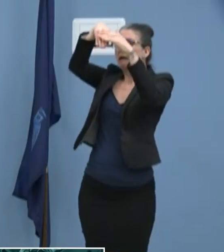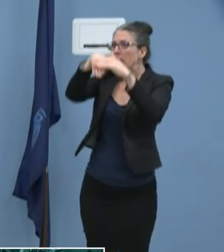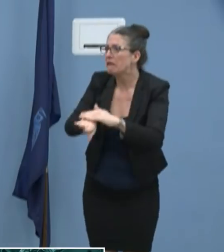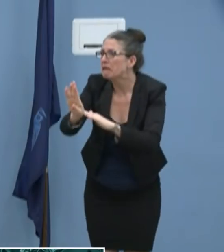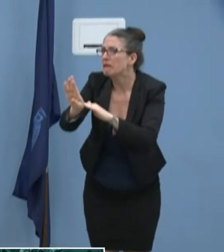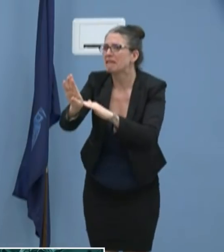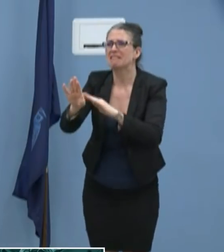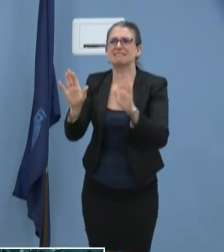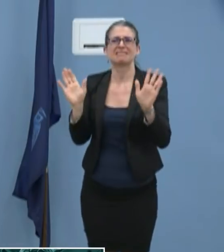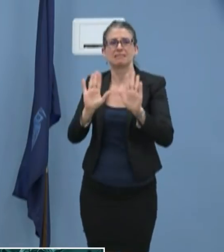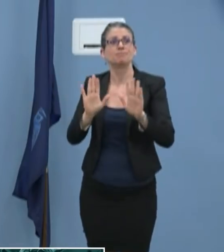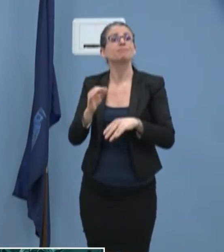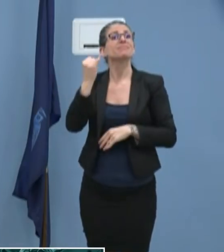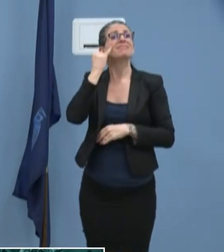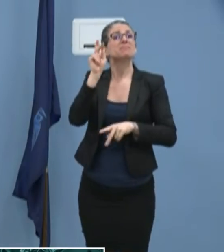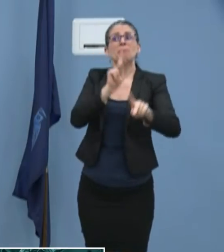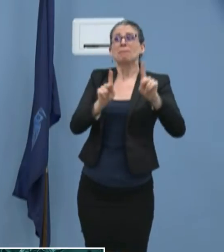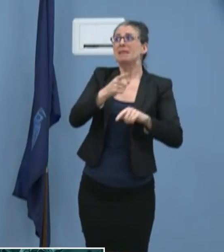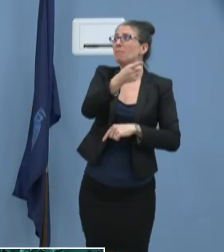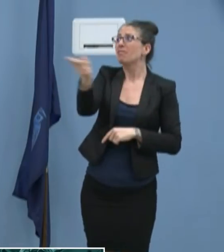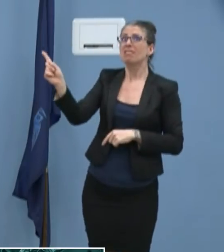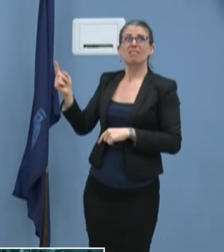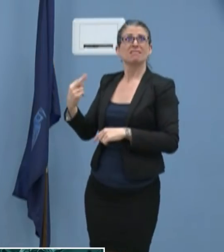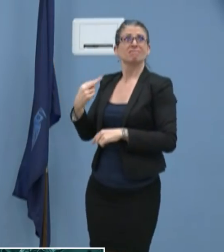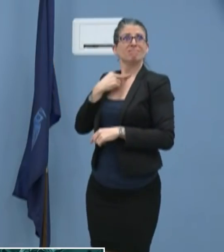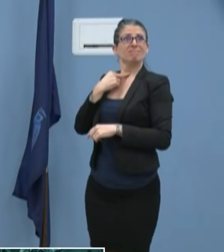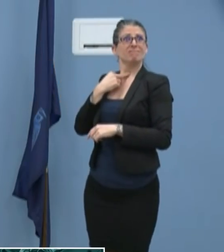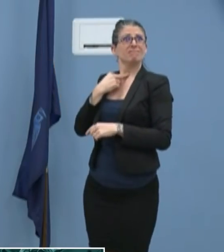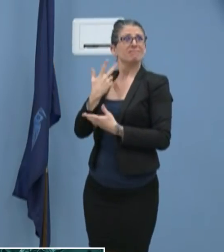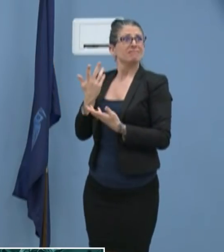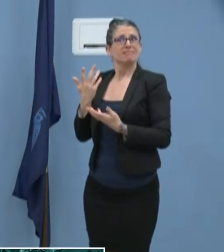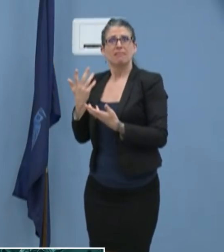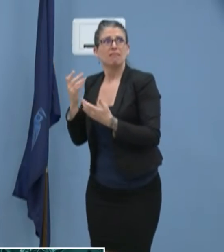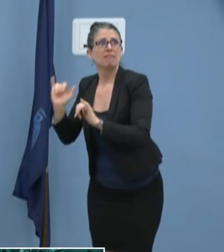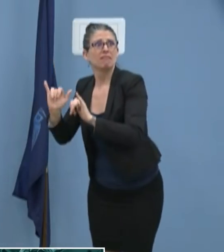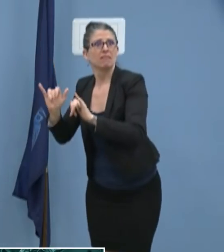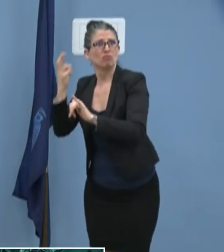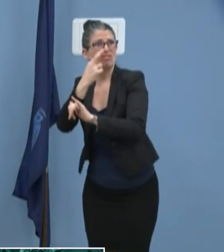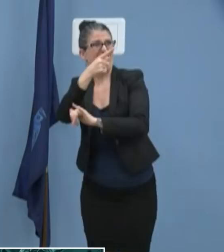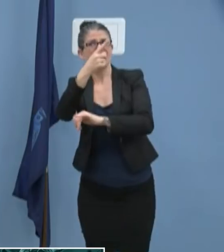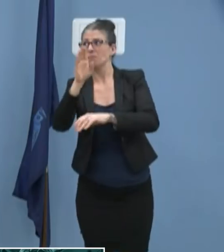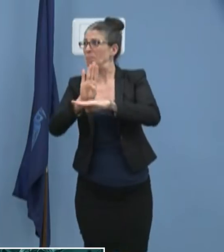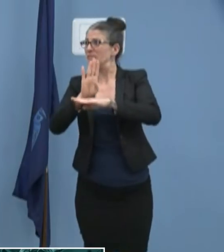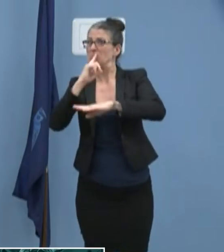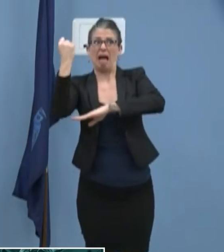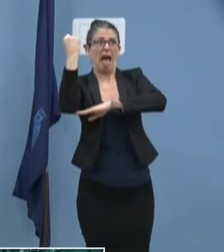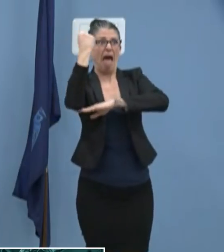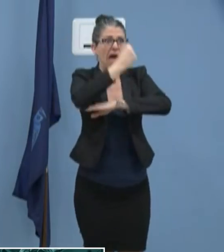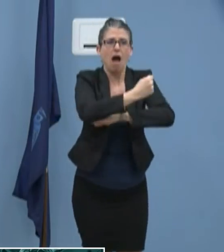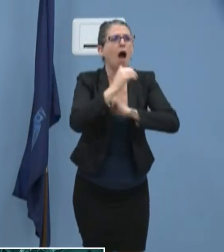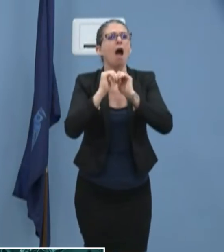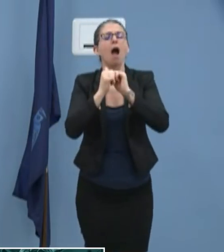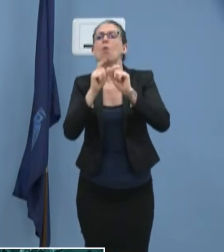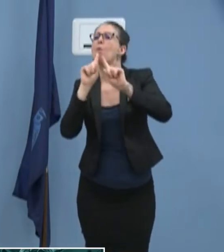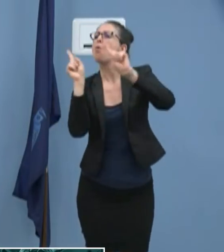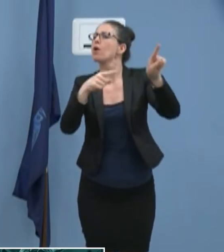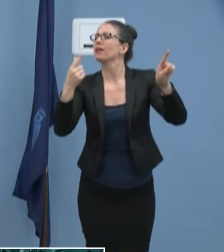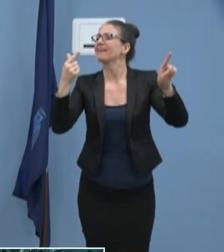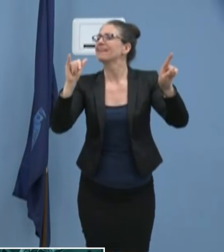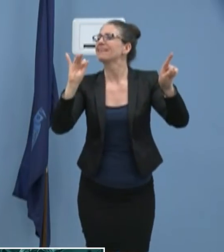support. Secondly, I am prohibiting all gatherings of more than 10 people,